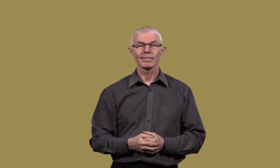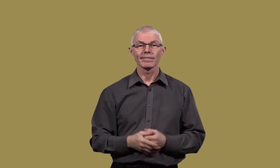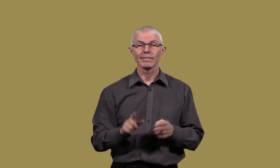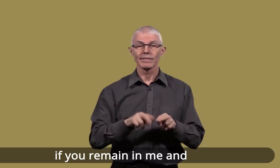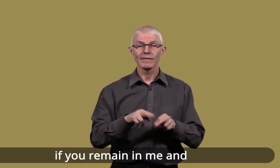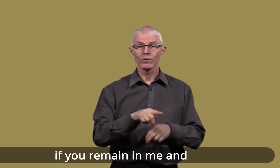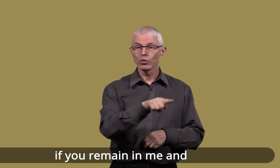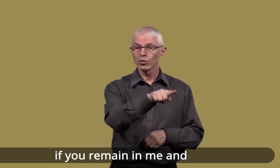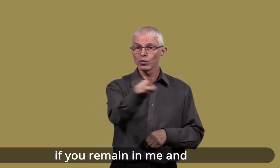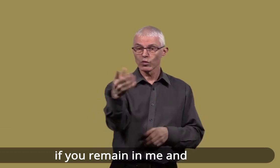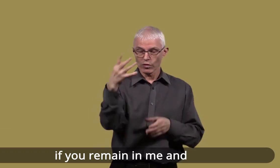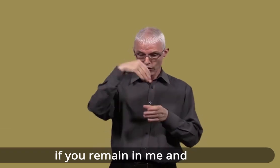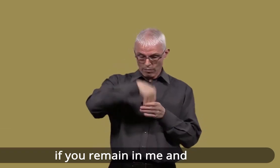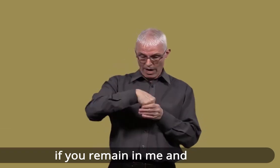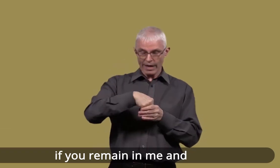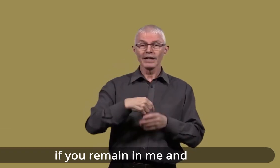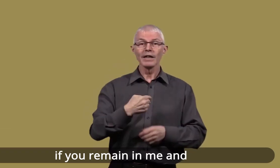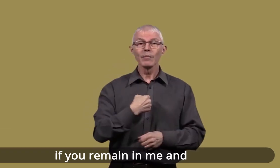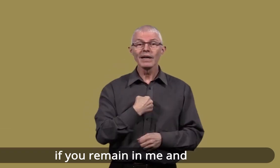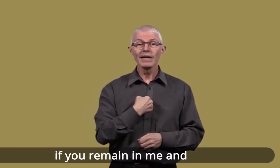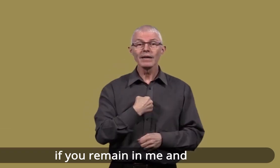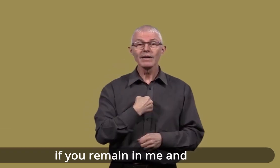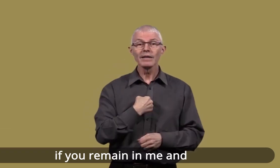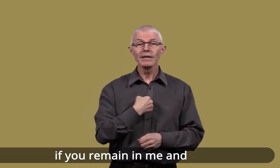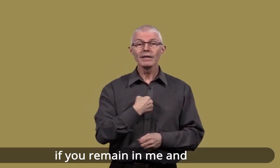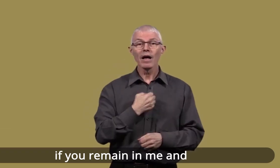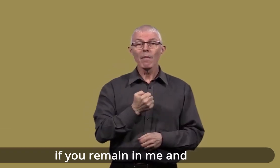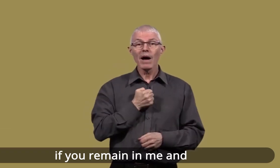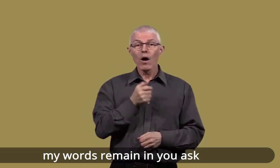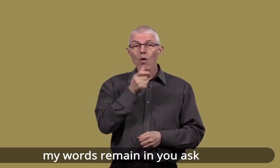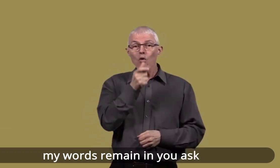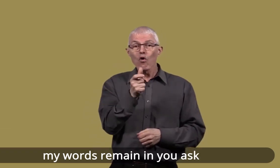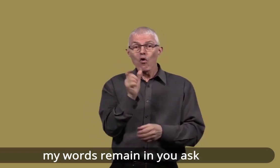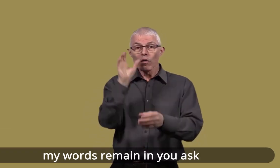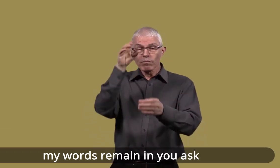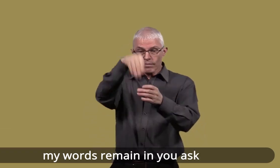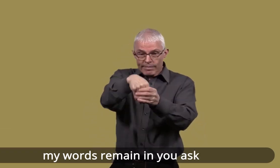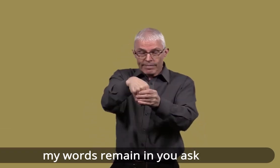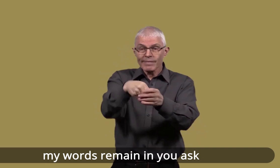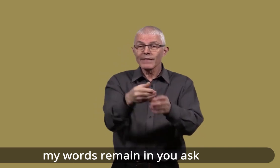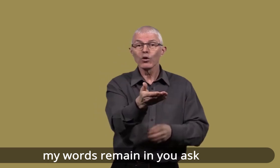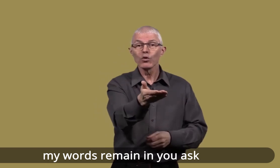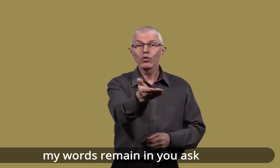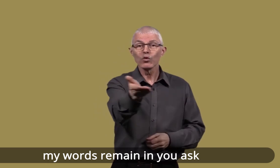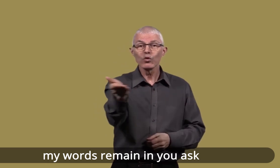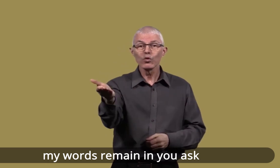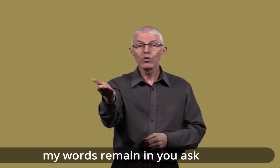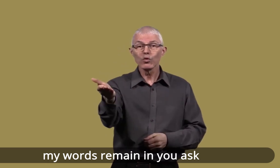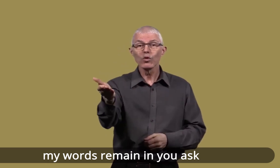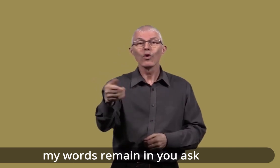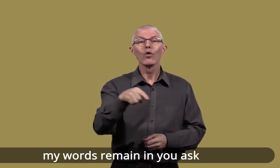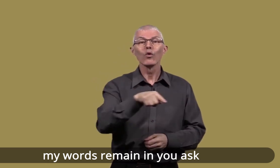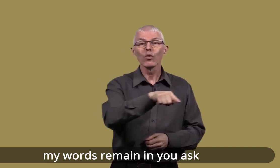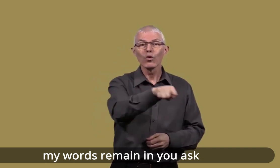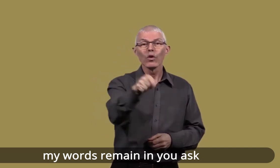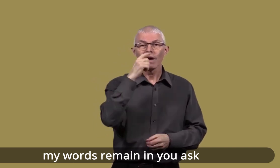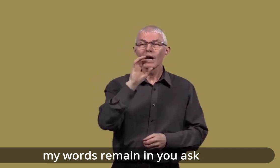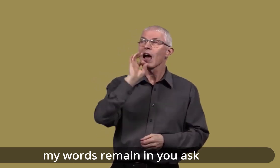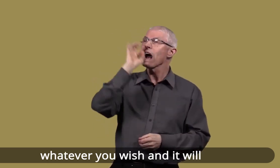If you remain in me, and my words remain in you, ask